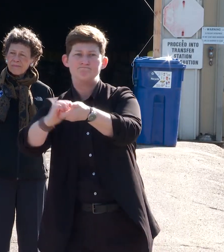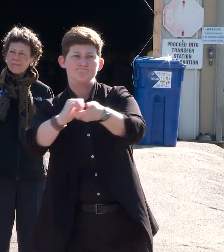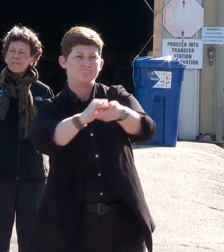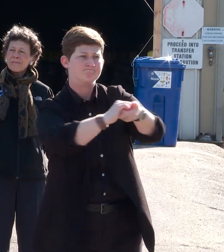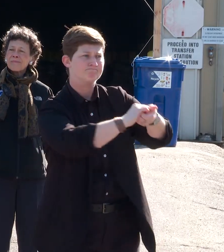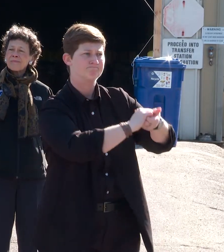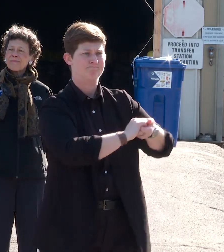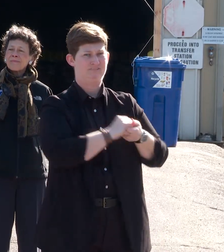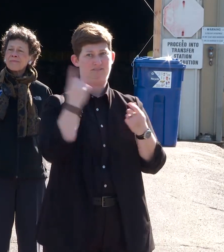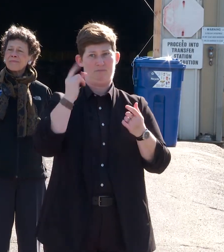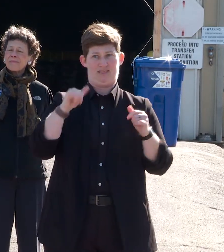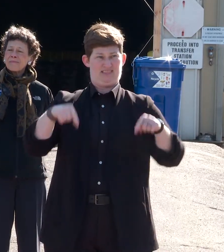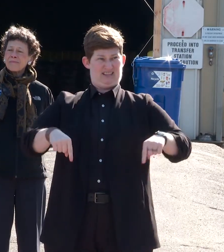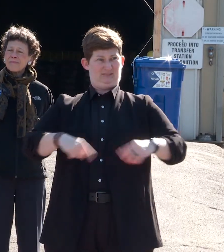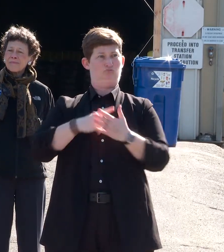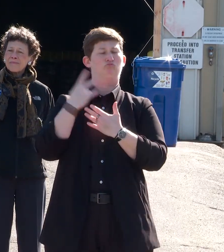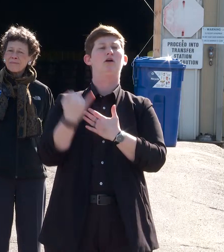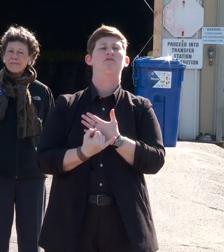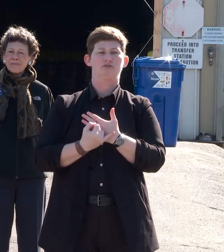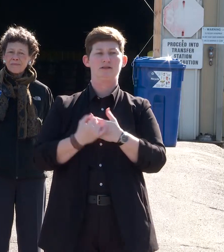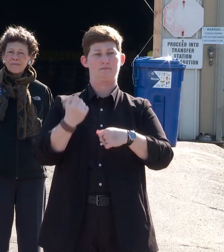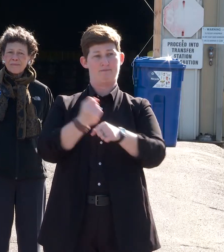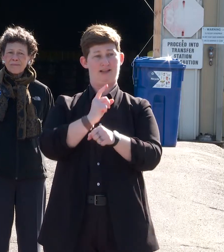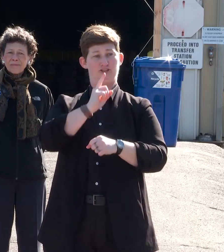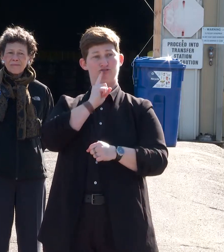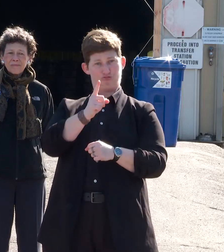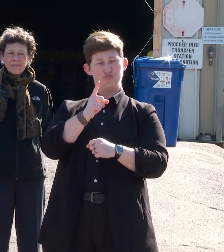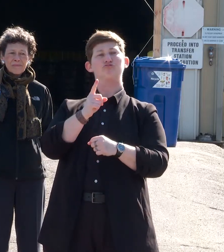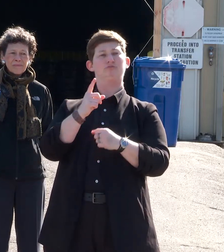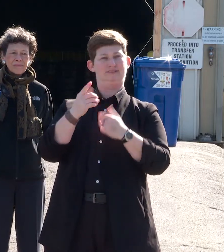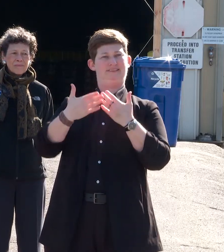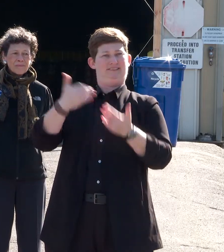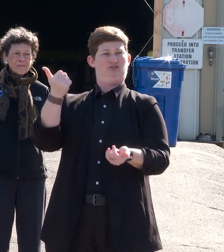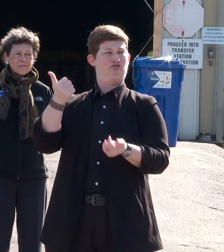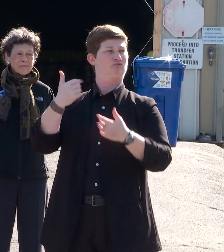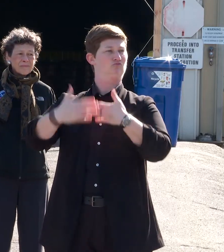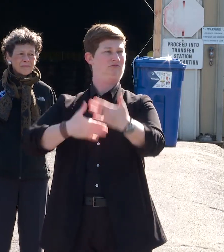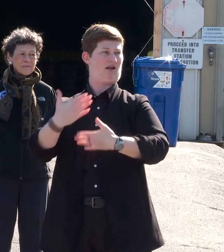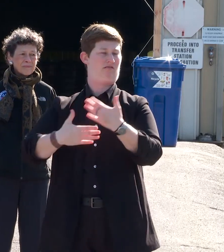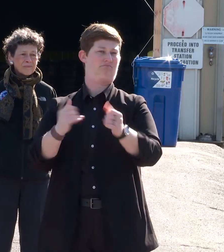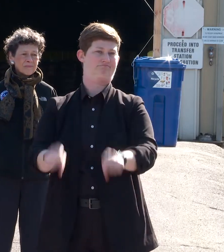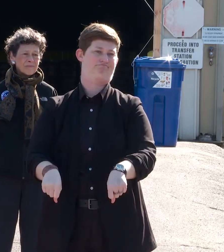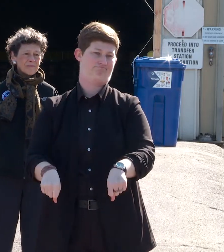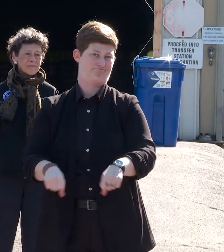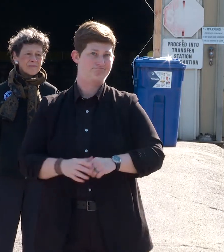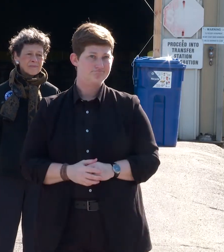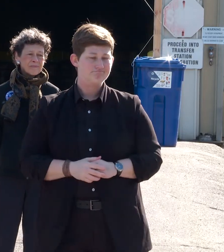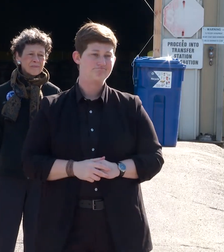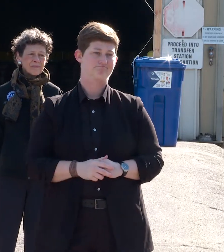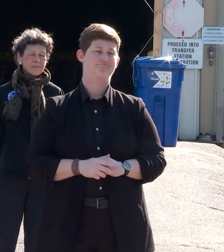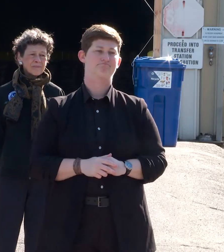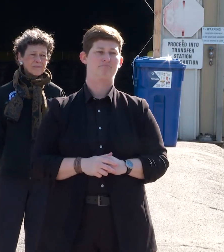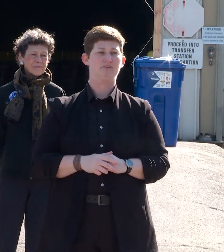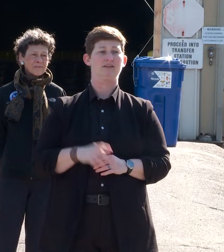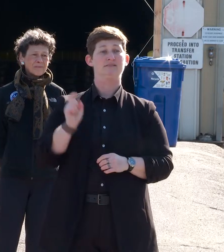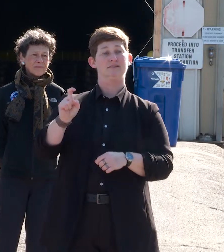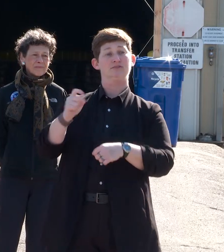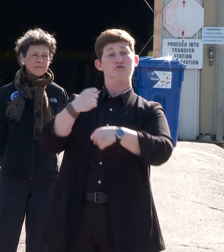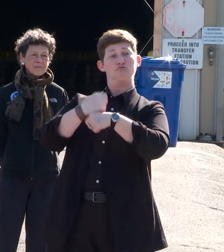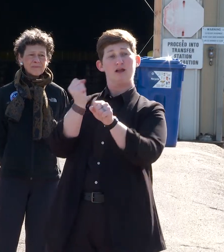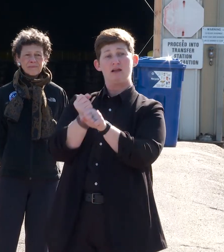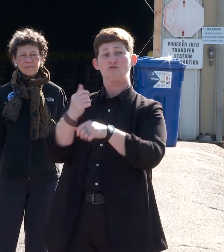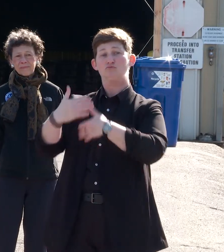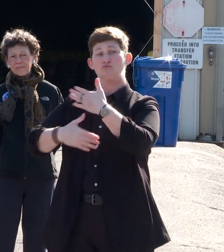project, that will make it easier to recycle. And we need to make recycling and composting easier